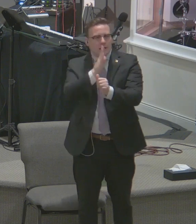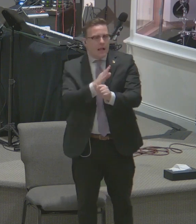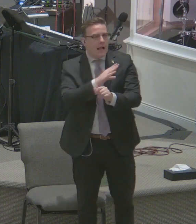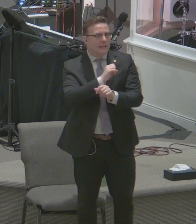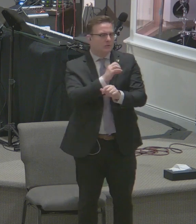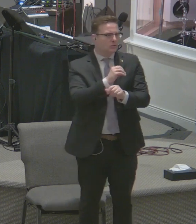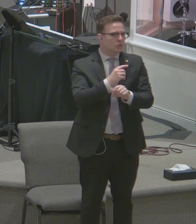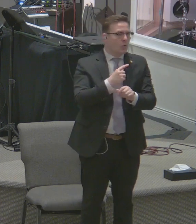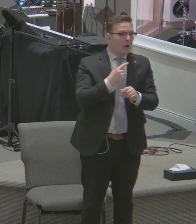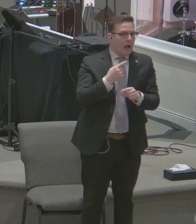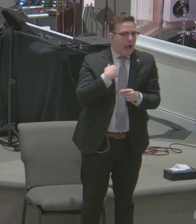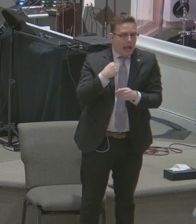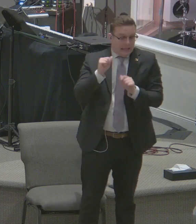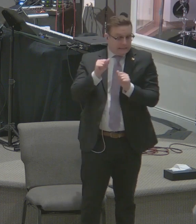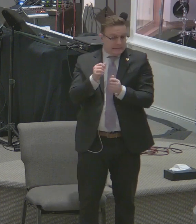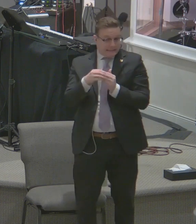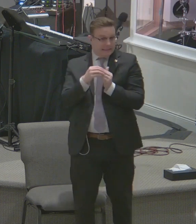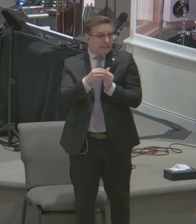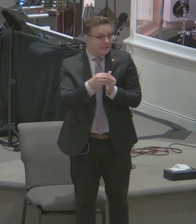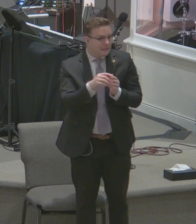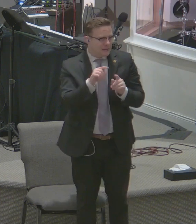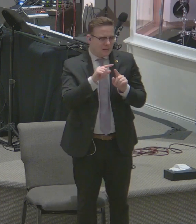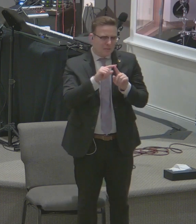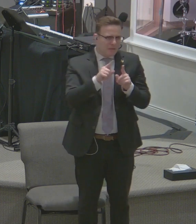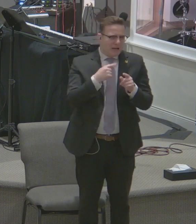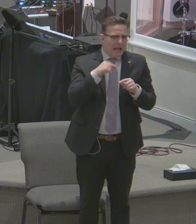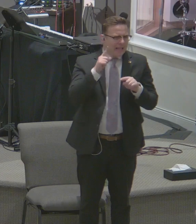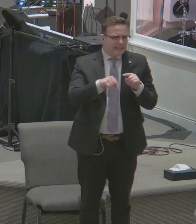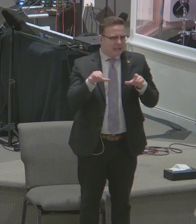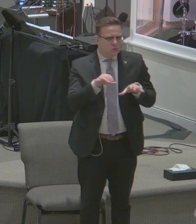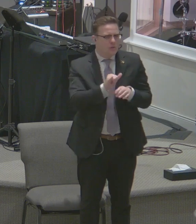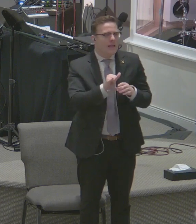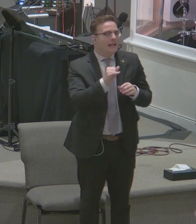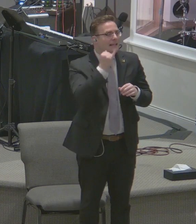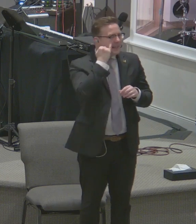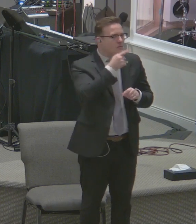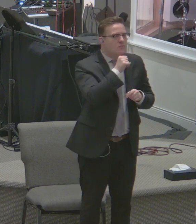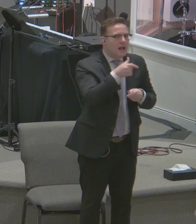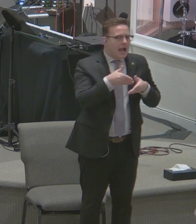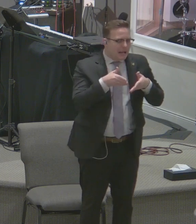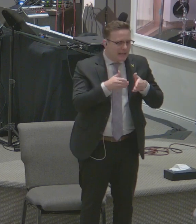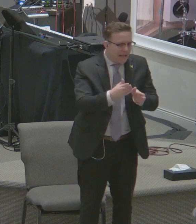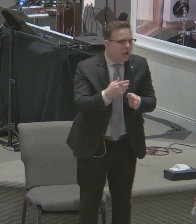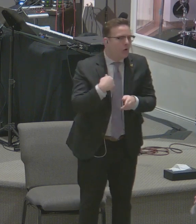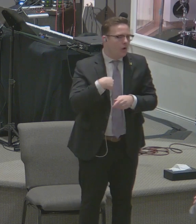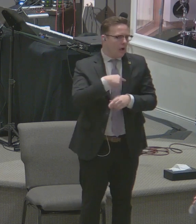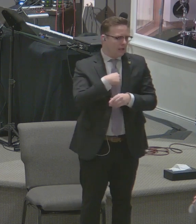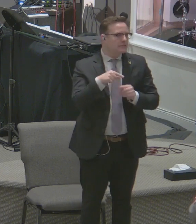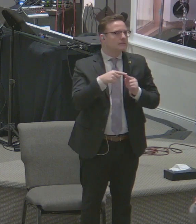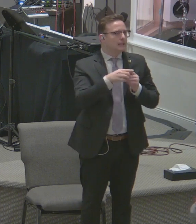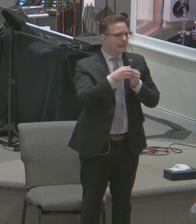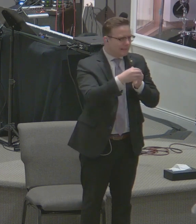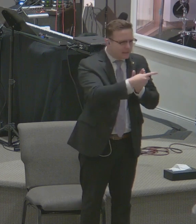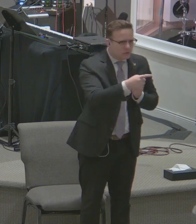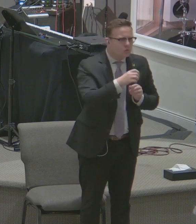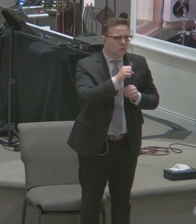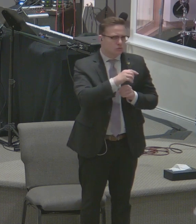and let God work through you. But the powerful things that happen when I'm not here is one of the greatest